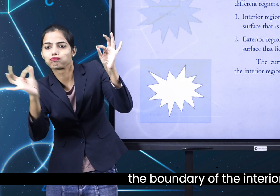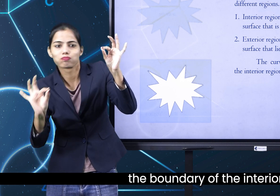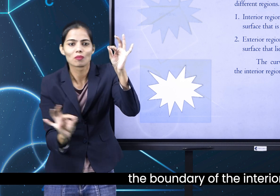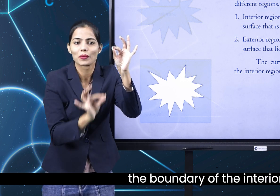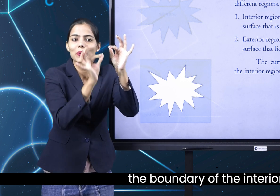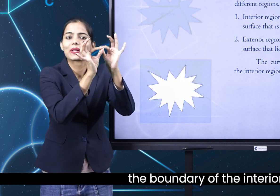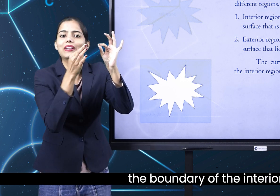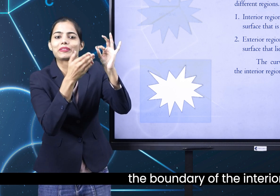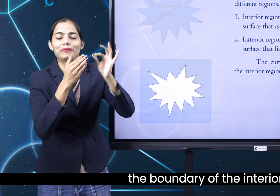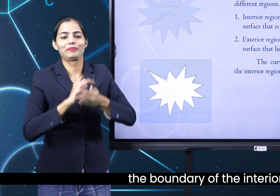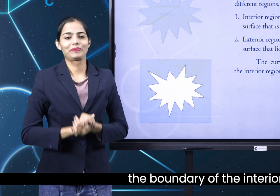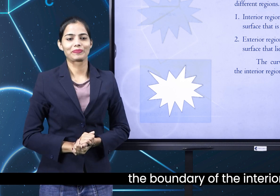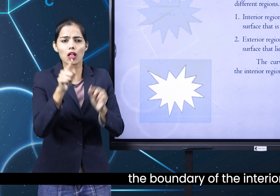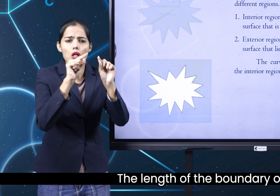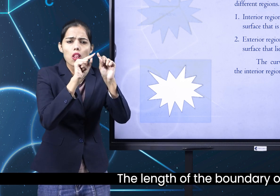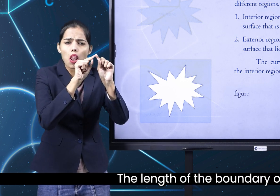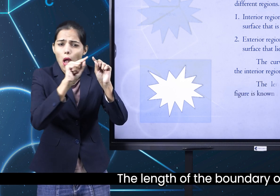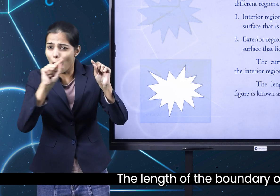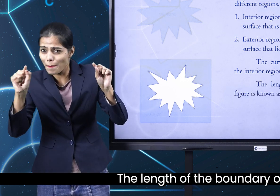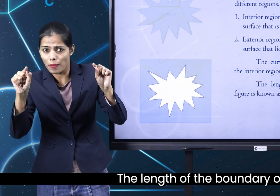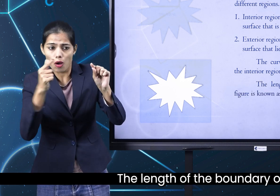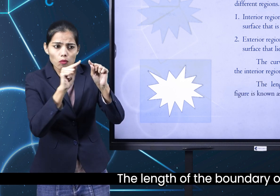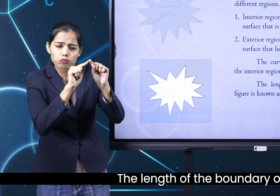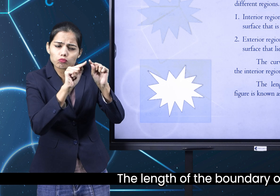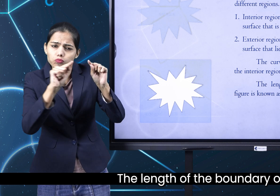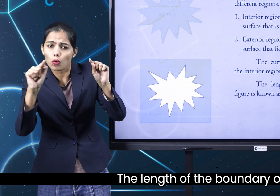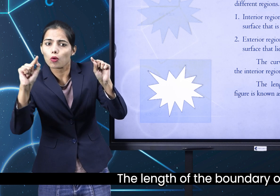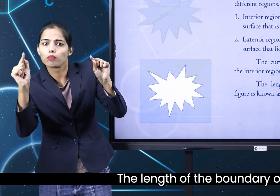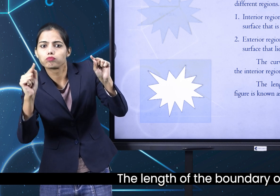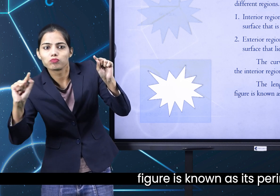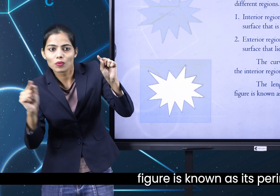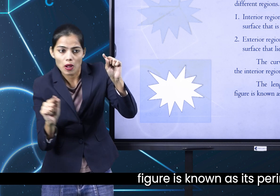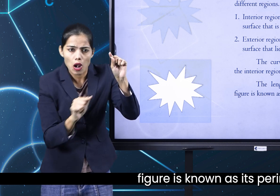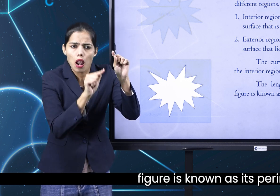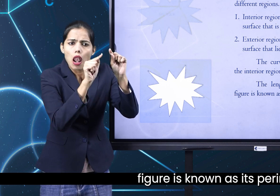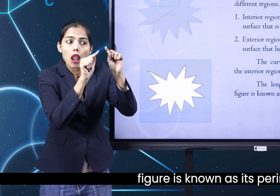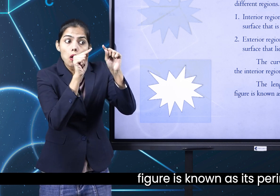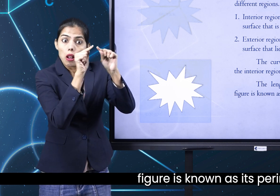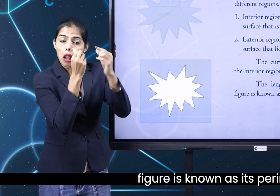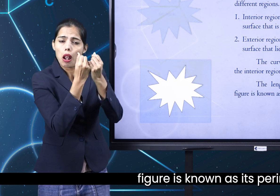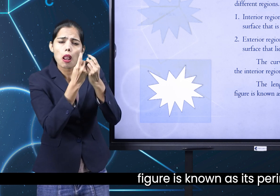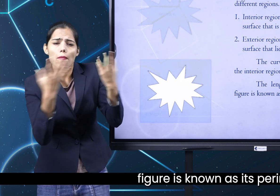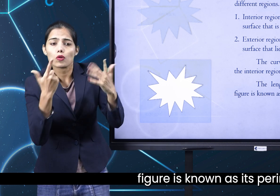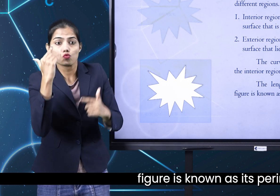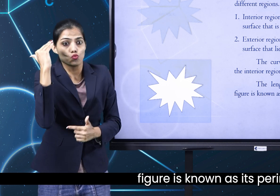region. The length of the boundary of a closed figure is known as its